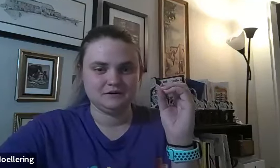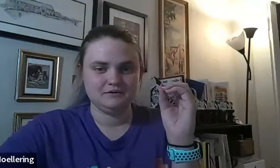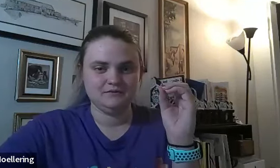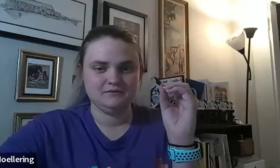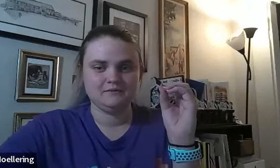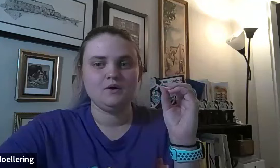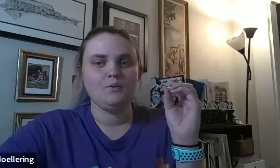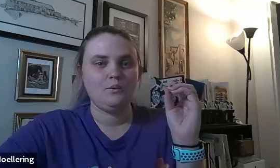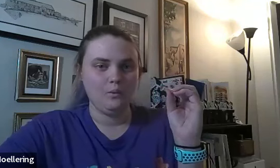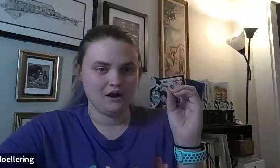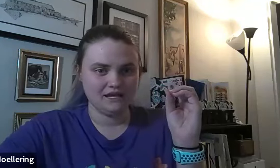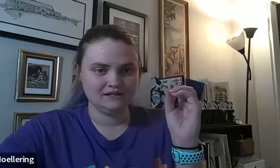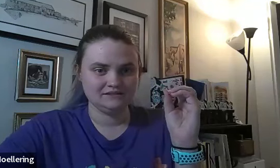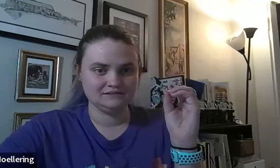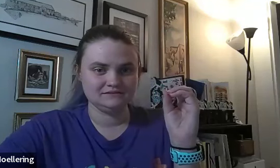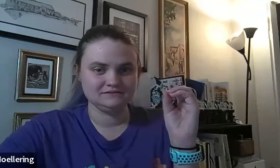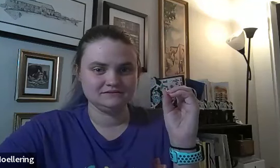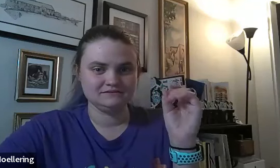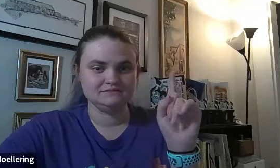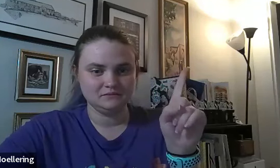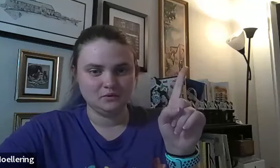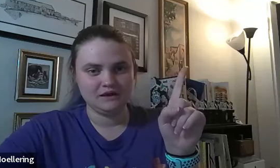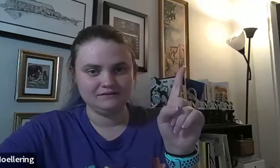0, 1, 1,